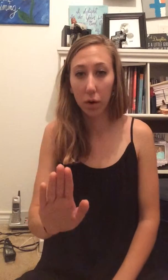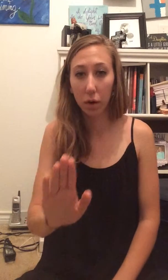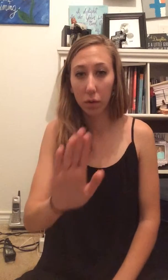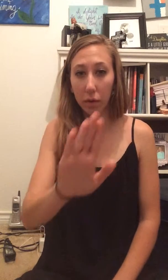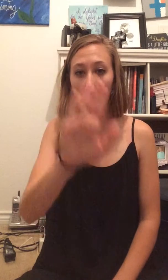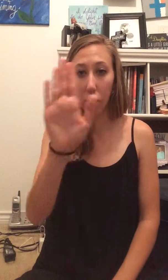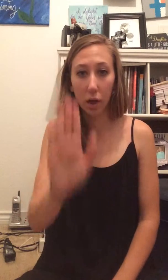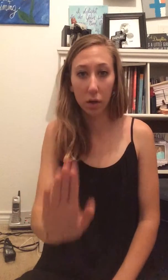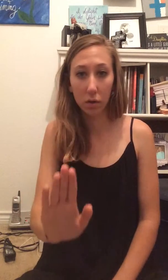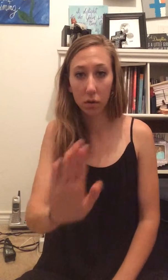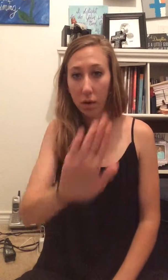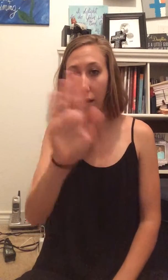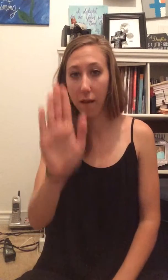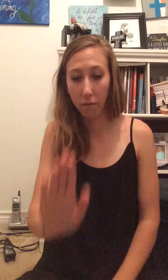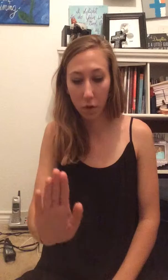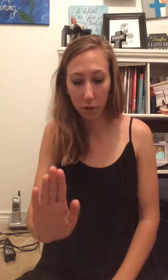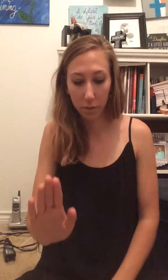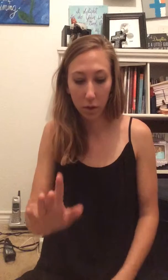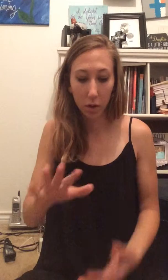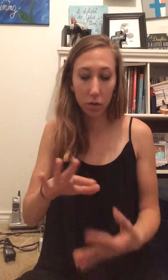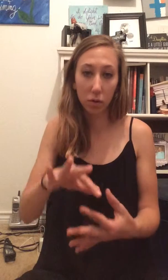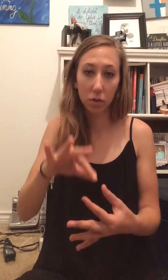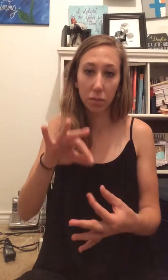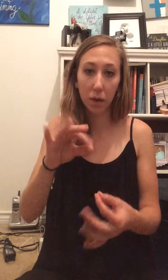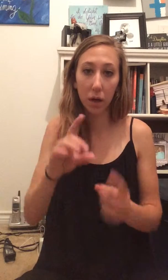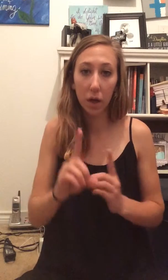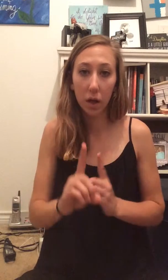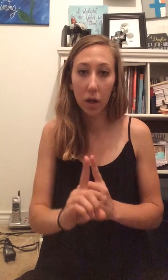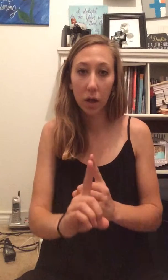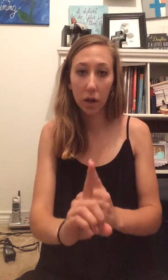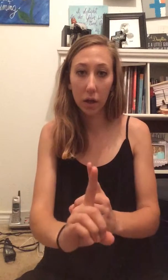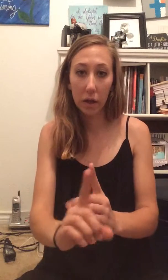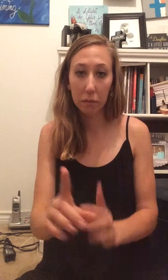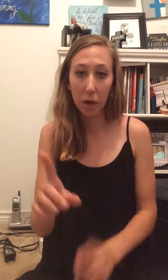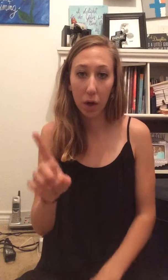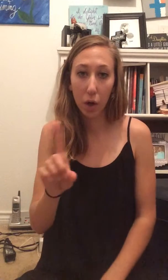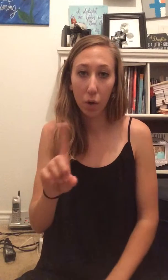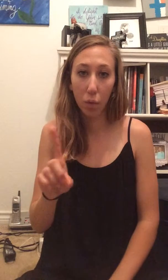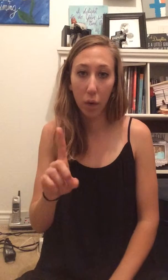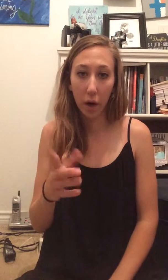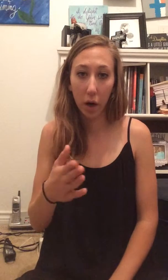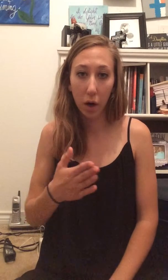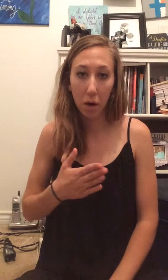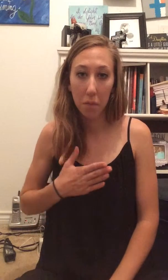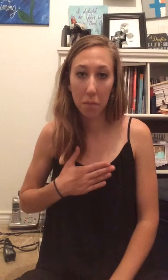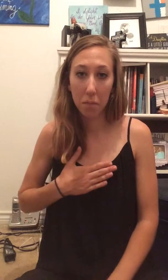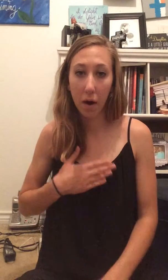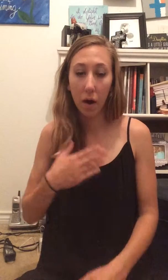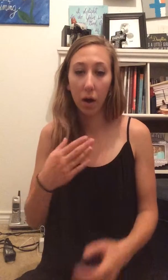mark with a whole hand. Never. So Spirit lead me where my